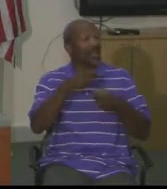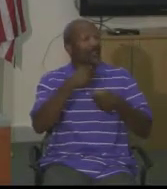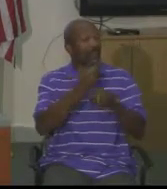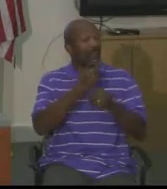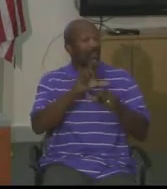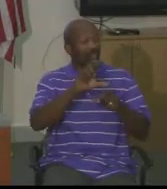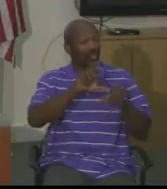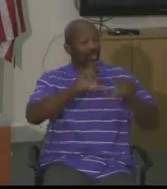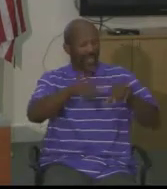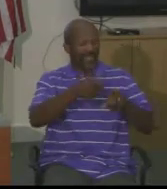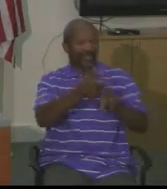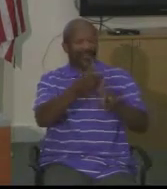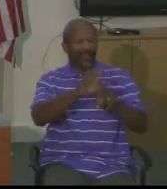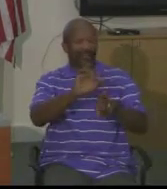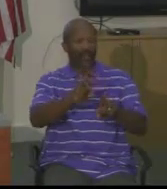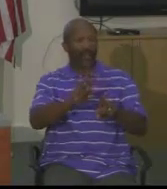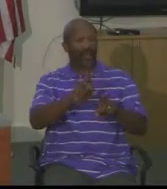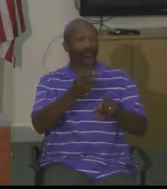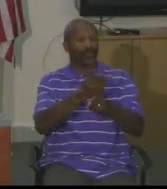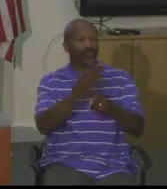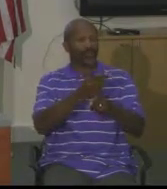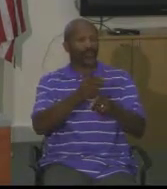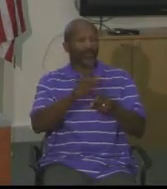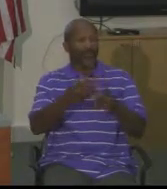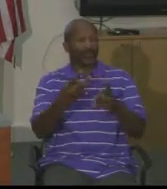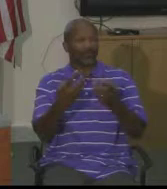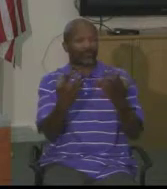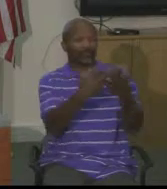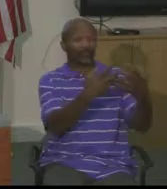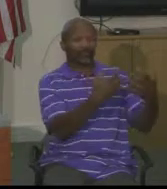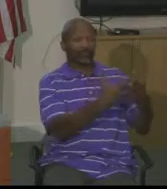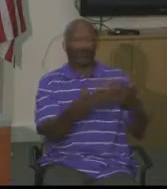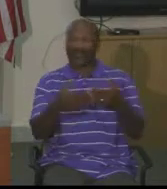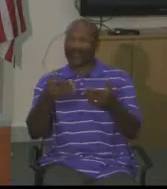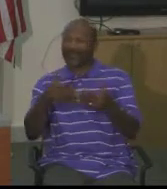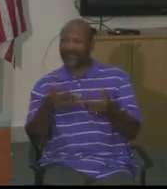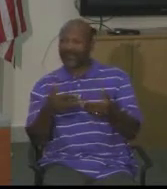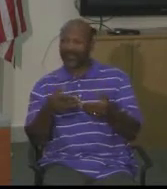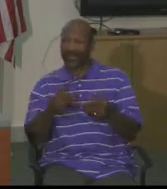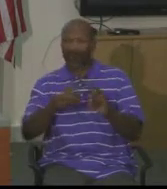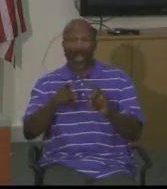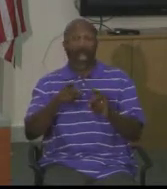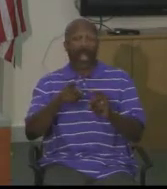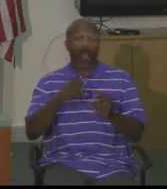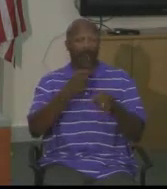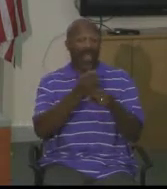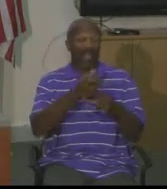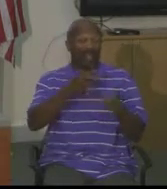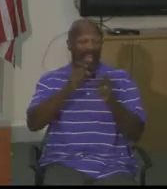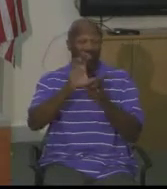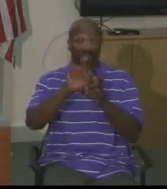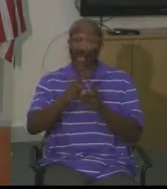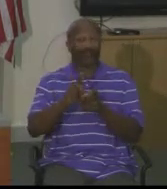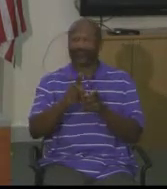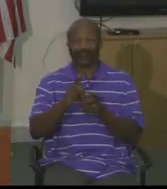lighter. Because they knew there were going to be compatibility issues trying to make faster cards.